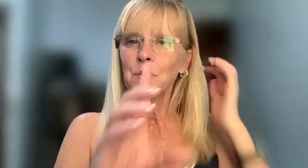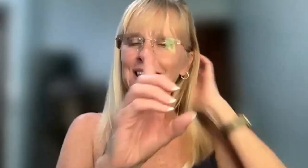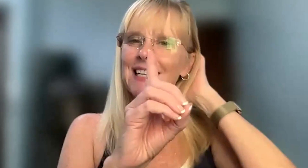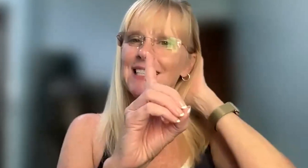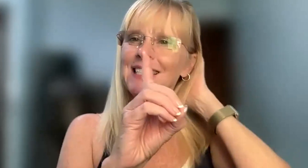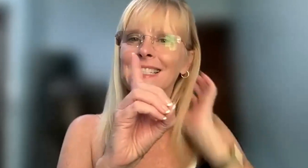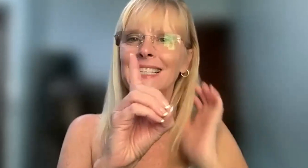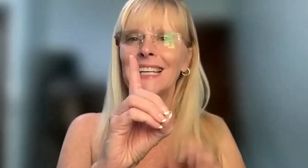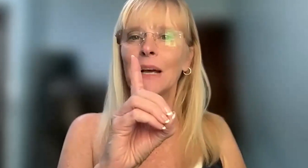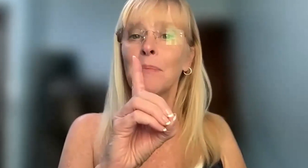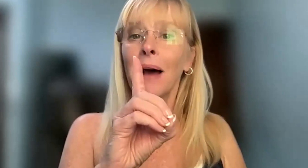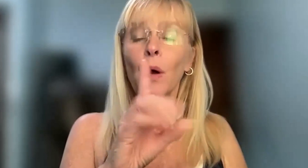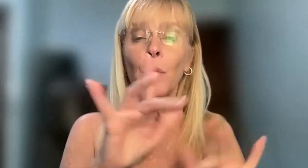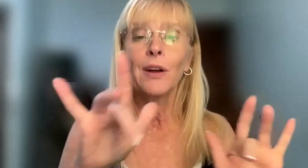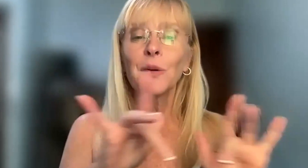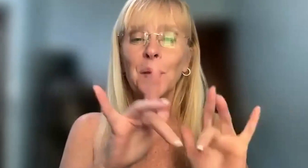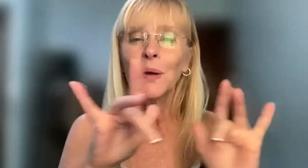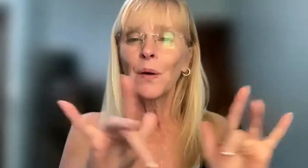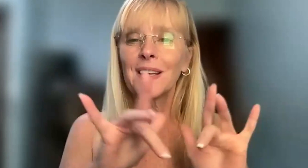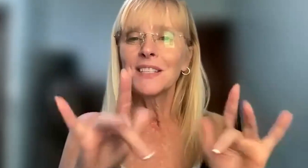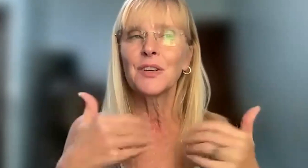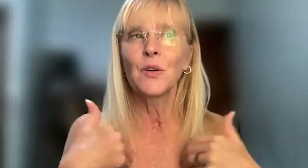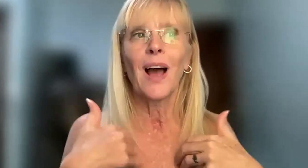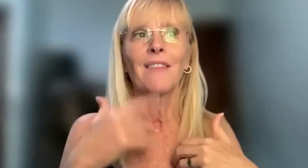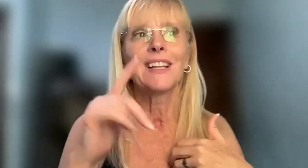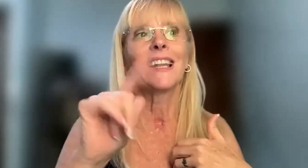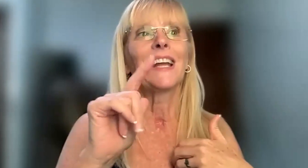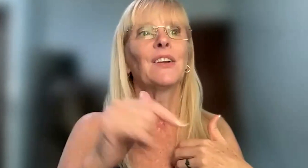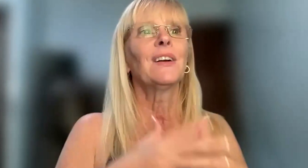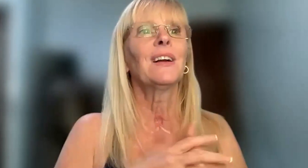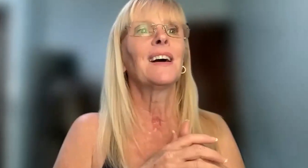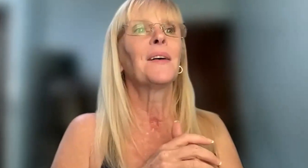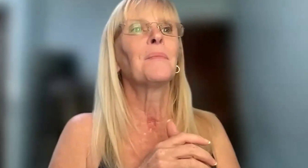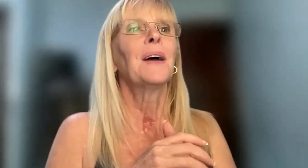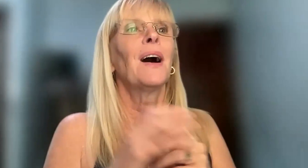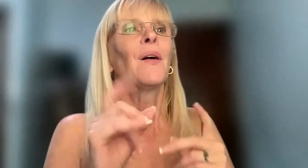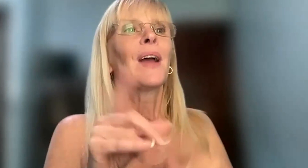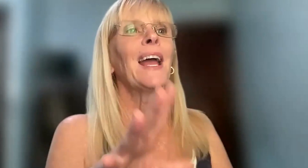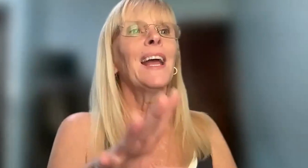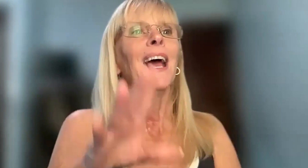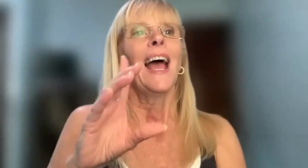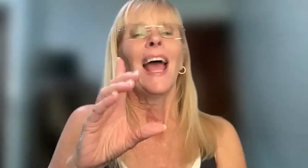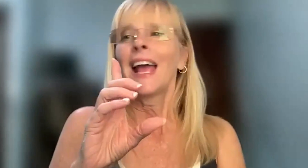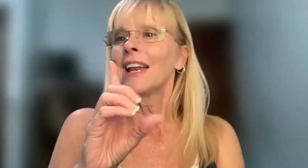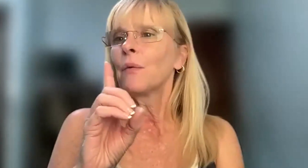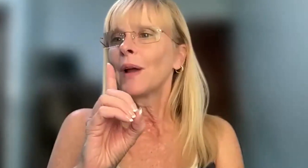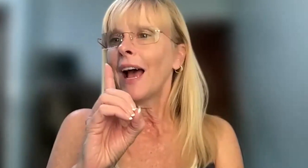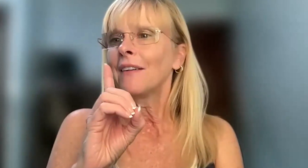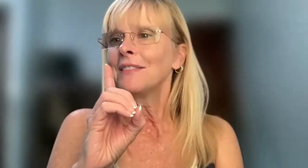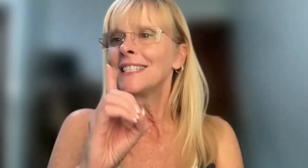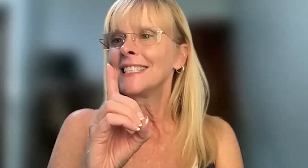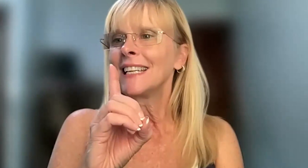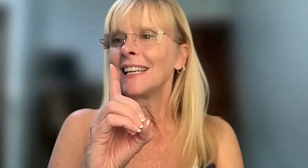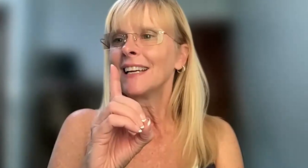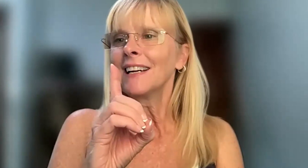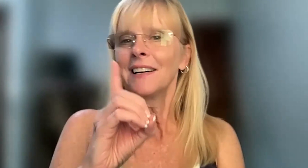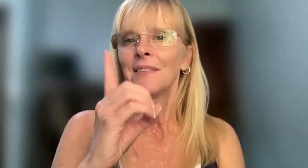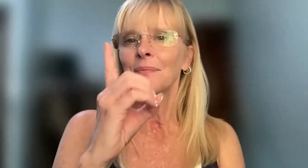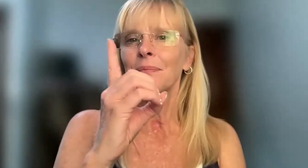one is D. And by the way, we're going to record this so you'll have it later. Okay, and we have D.